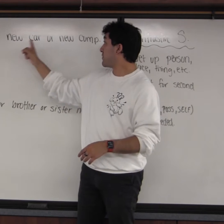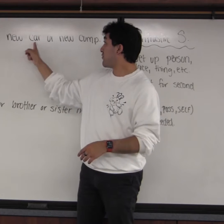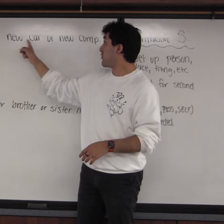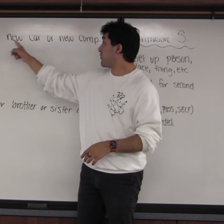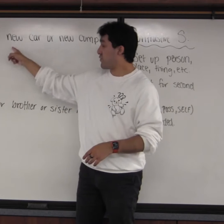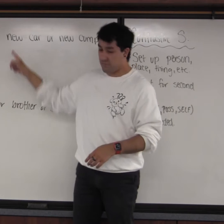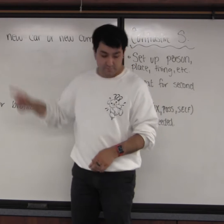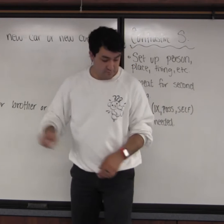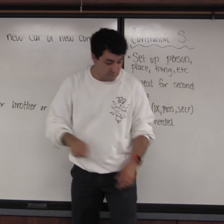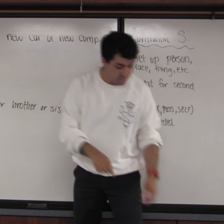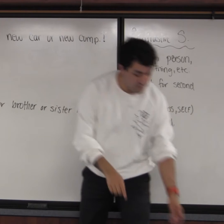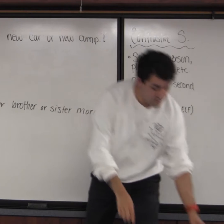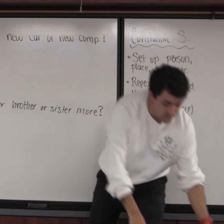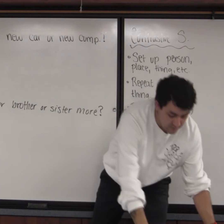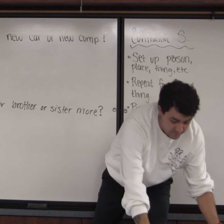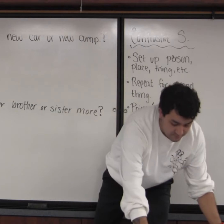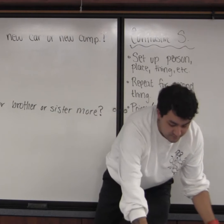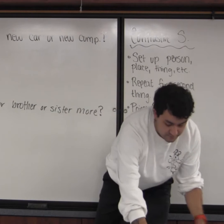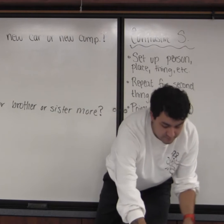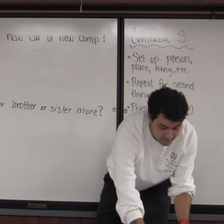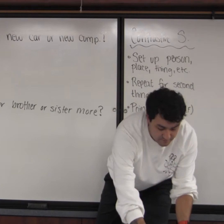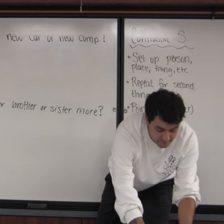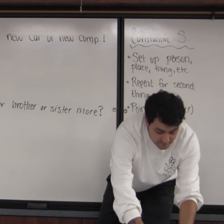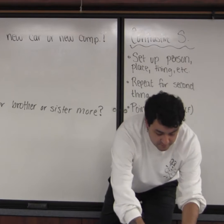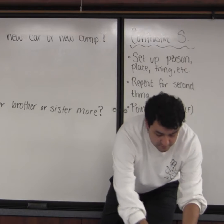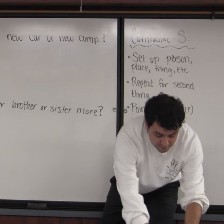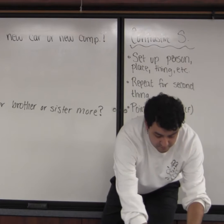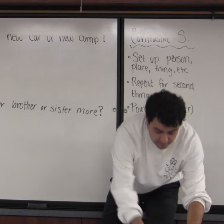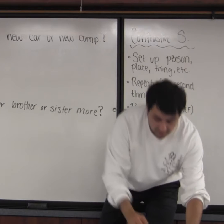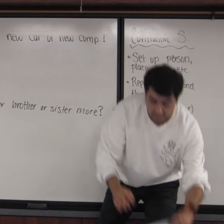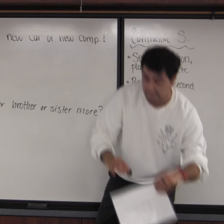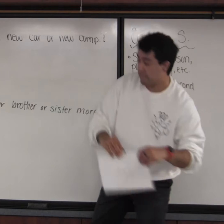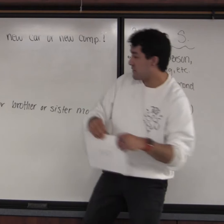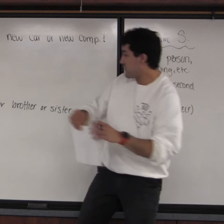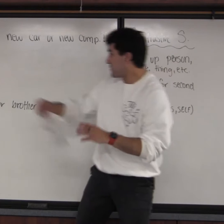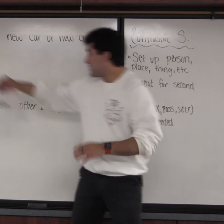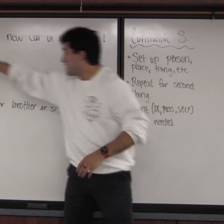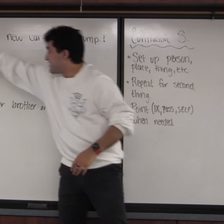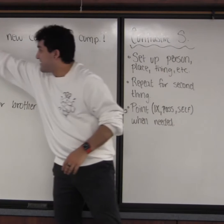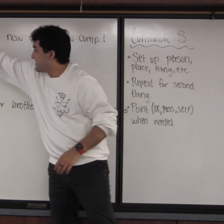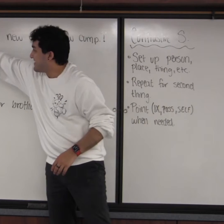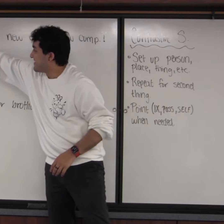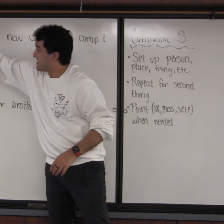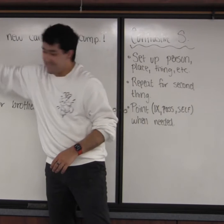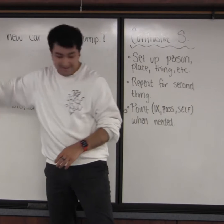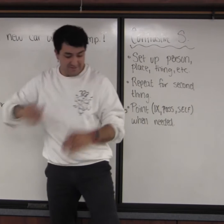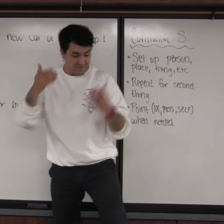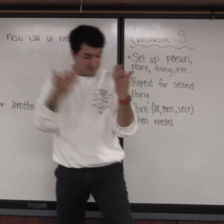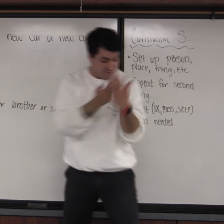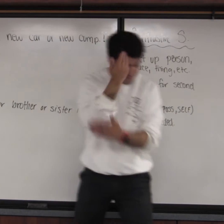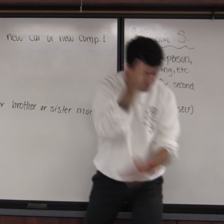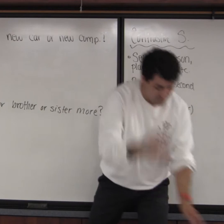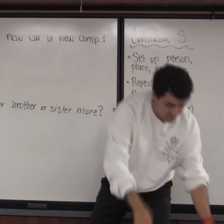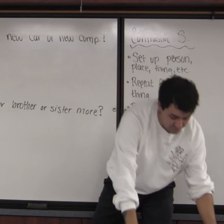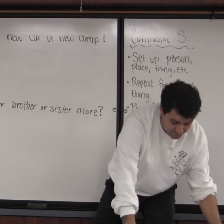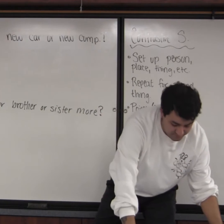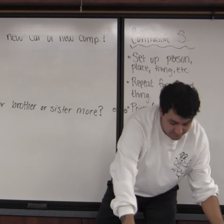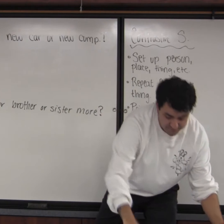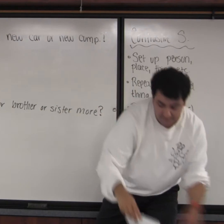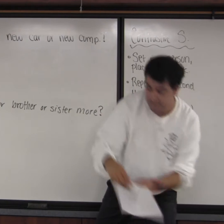kind of implied in there. So first thing we need to do for this question is, of course, set up the comparison, the two things.